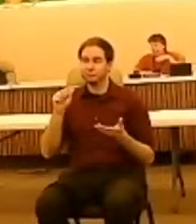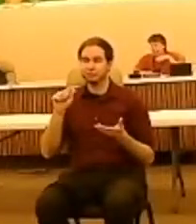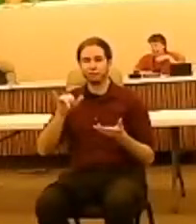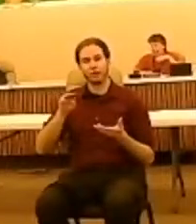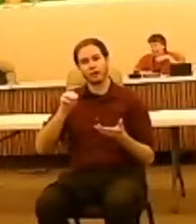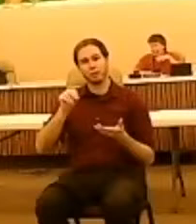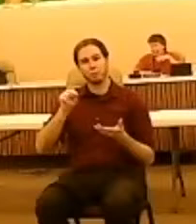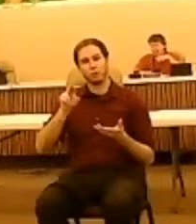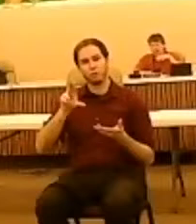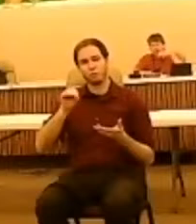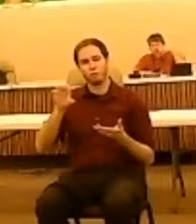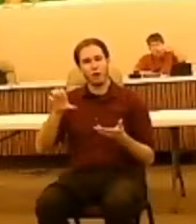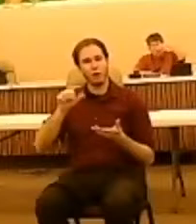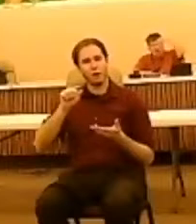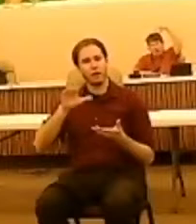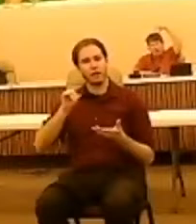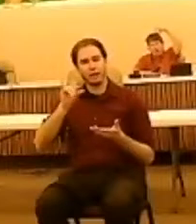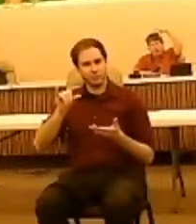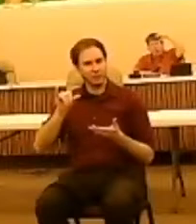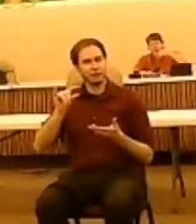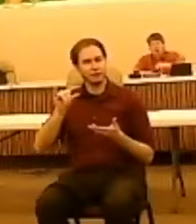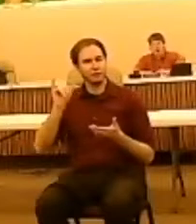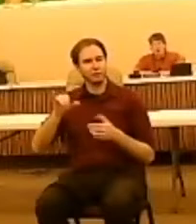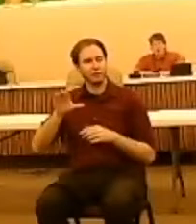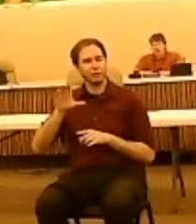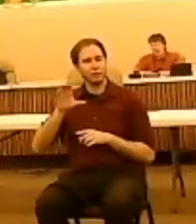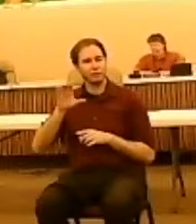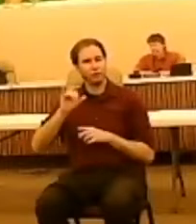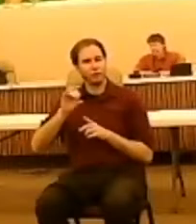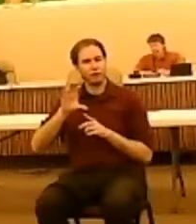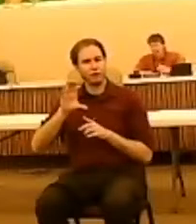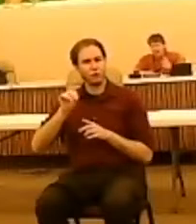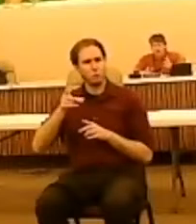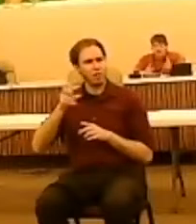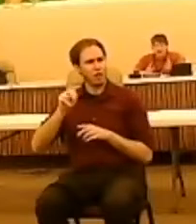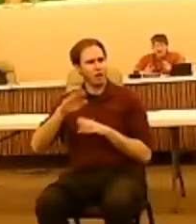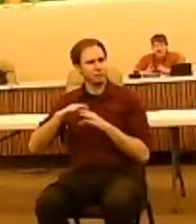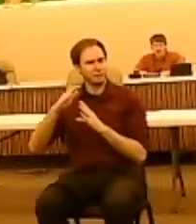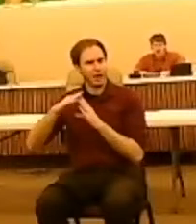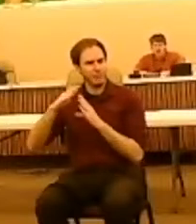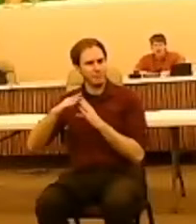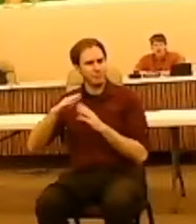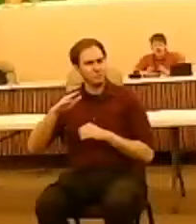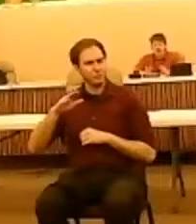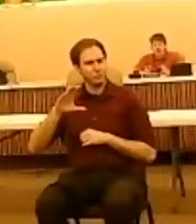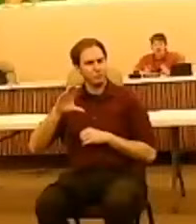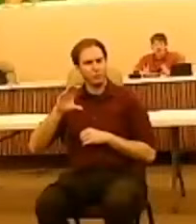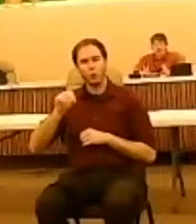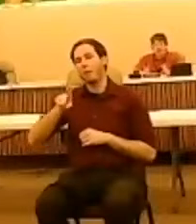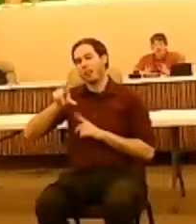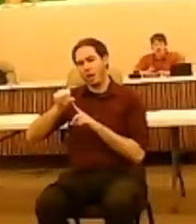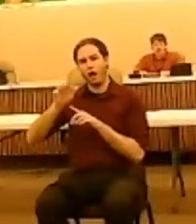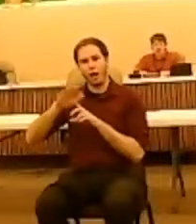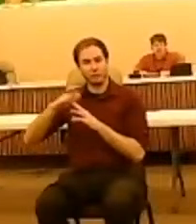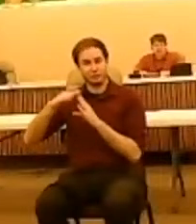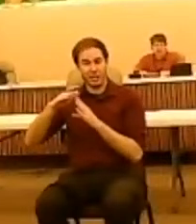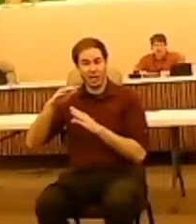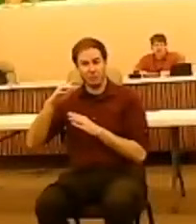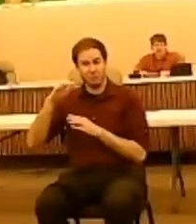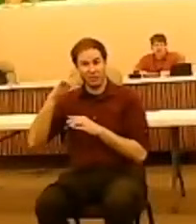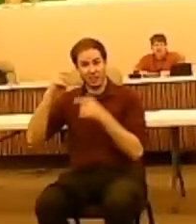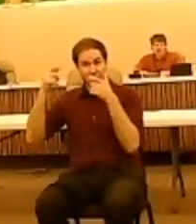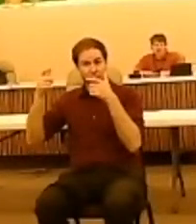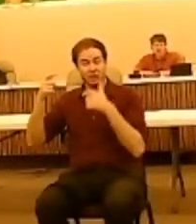Monroe Academy, and to put one of the cupola on top. Whereas that would stick up a little, I think that would be absolutely